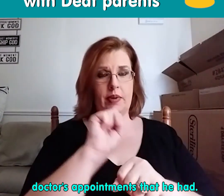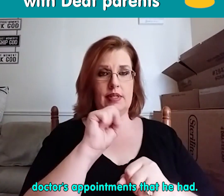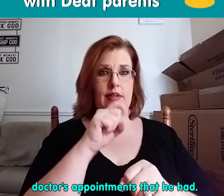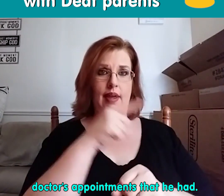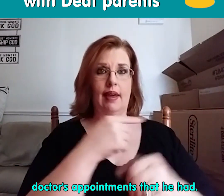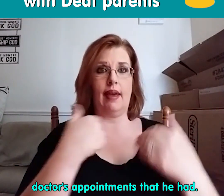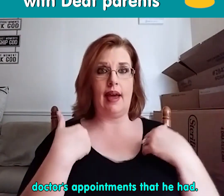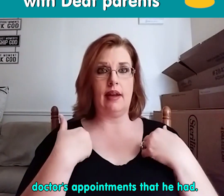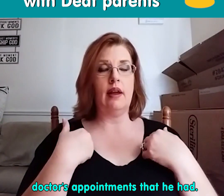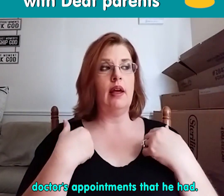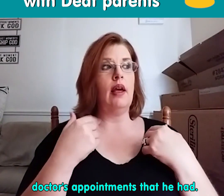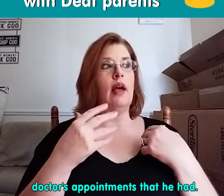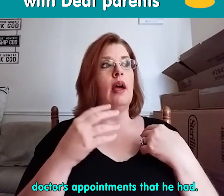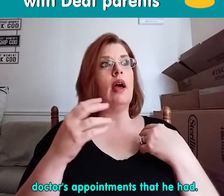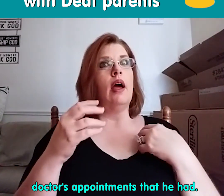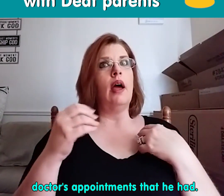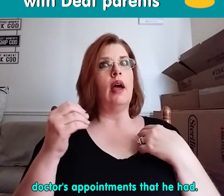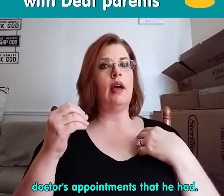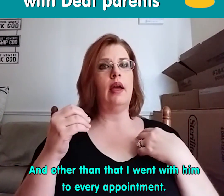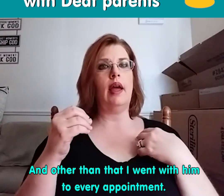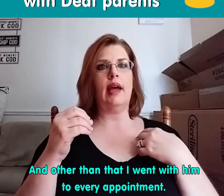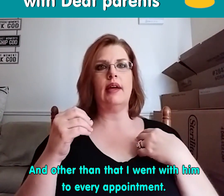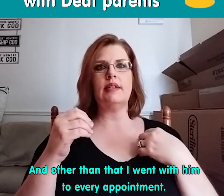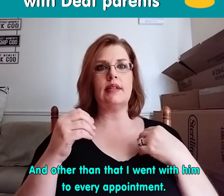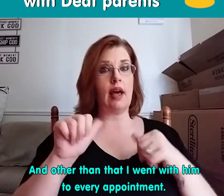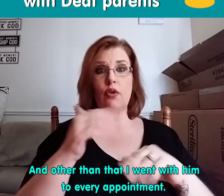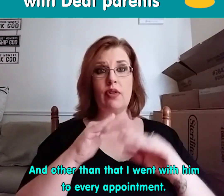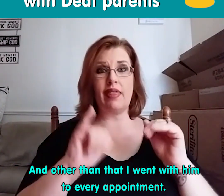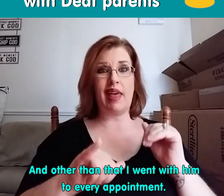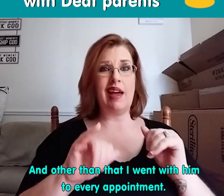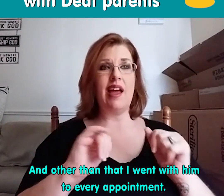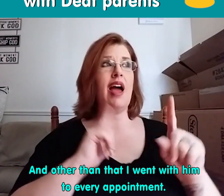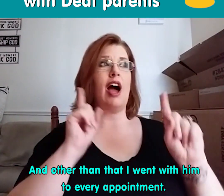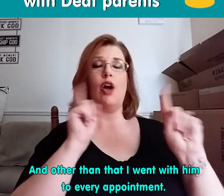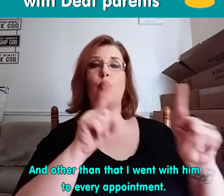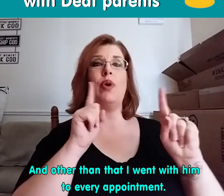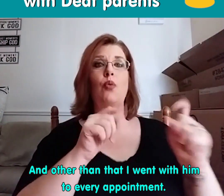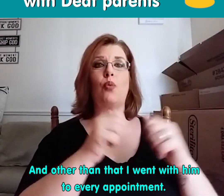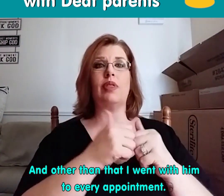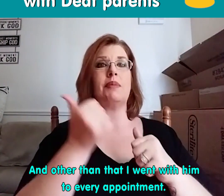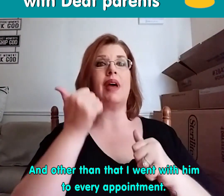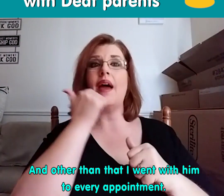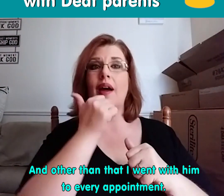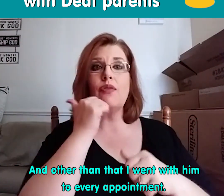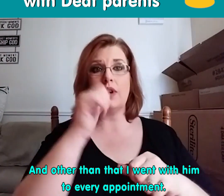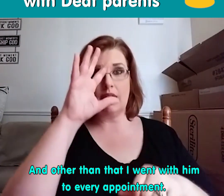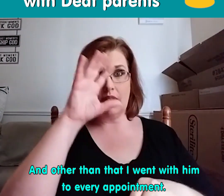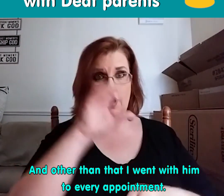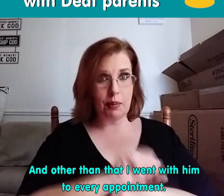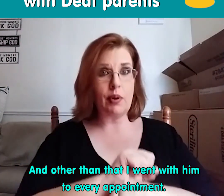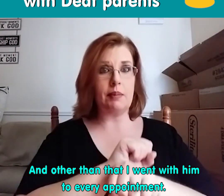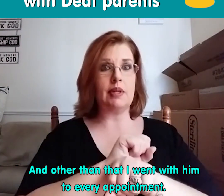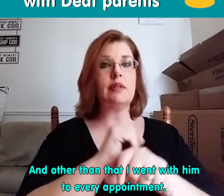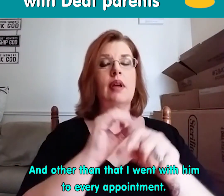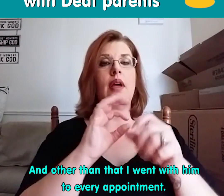out that stage 4 meant the last stage. And